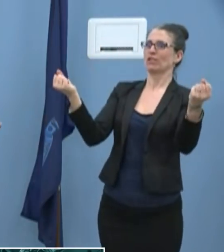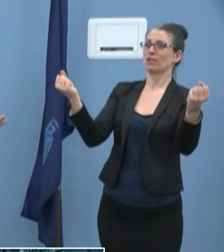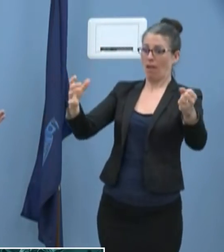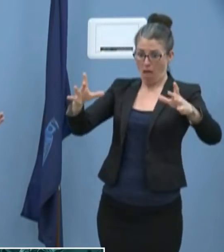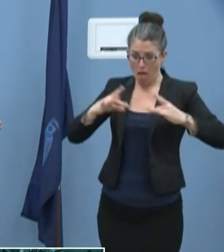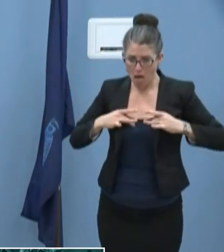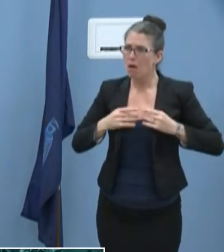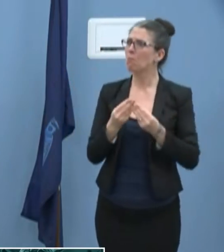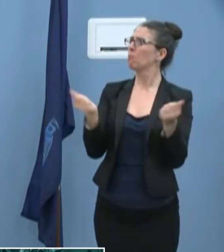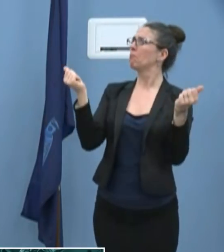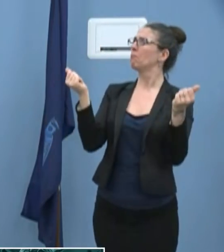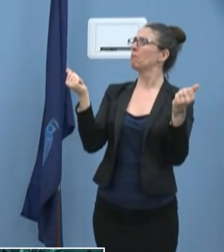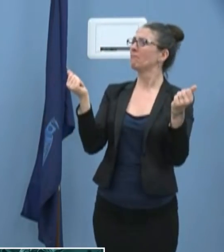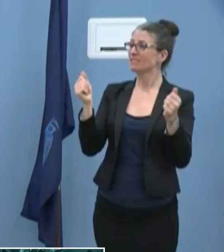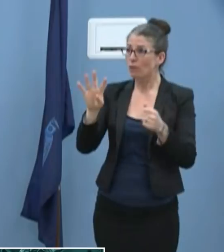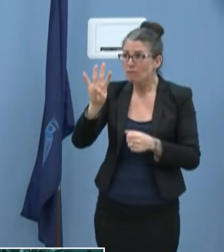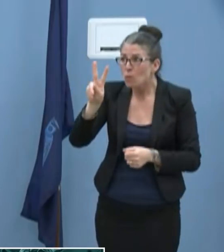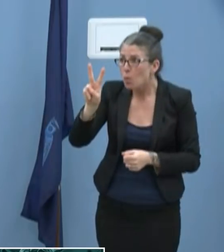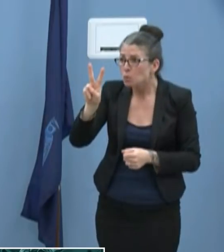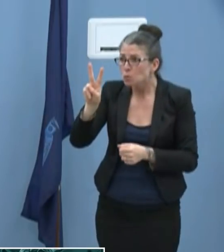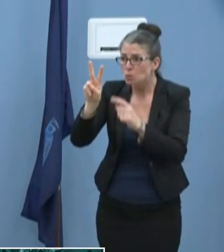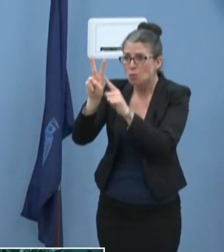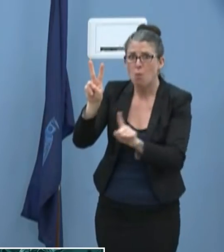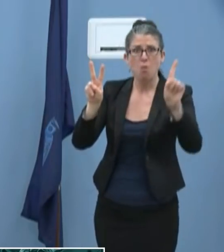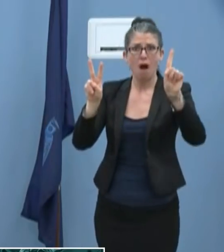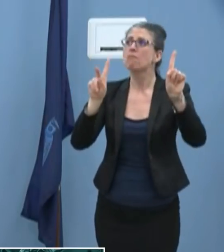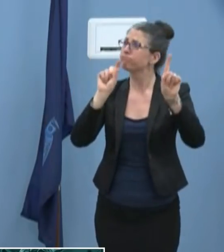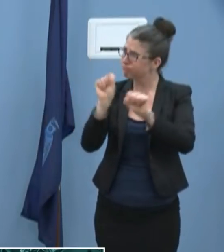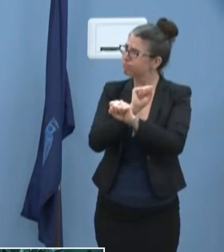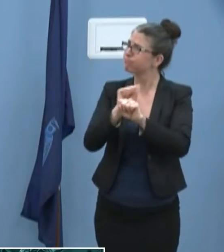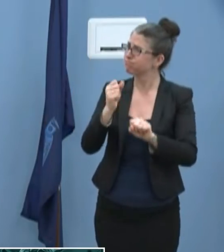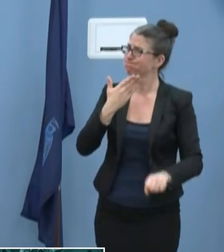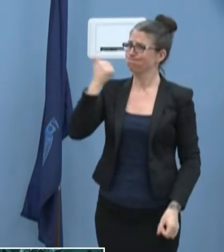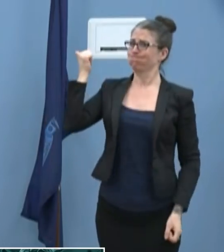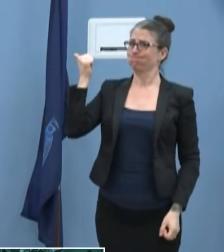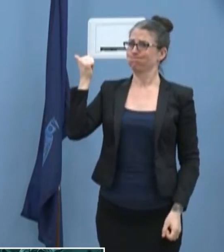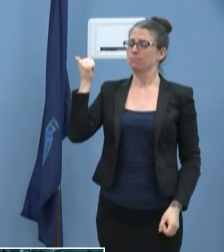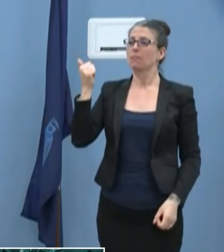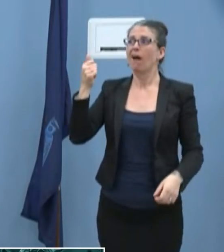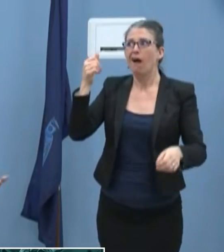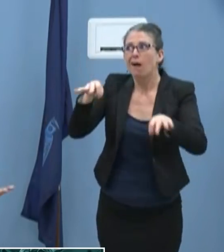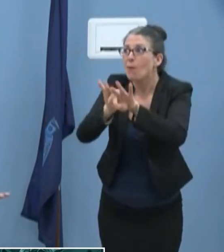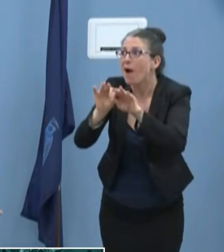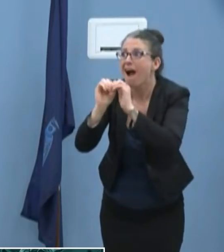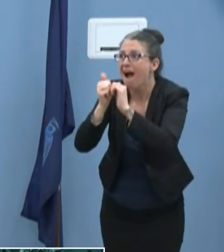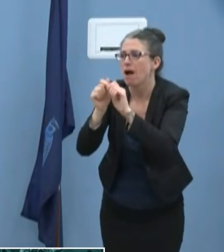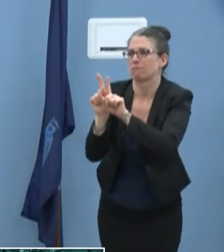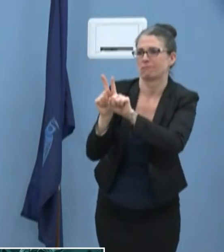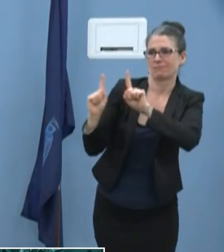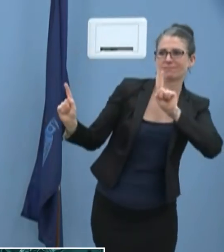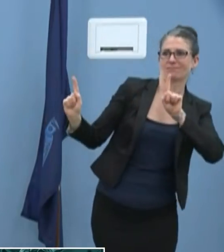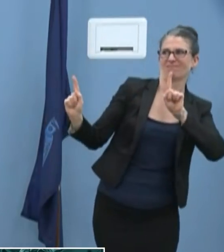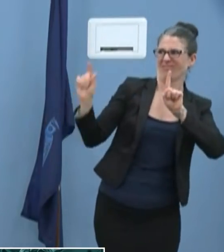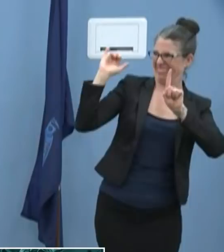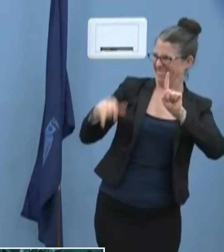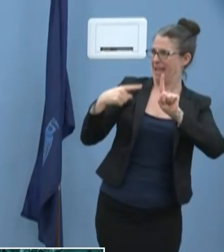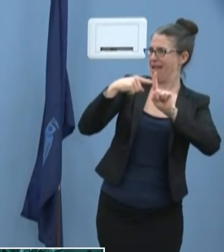avoiding close spaces with others is the best means to avoid that spread.